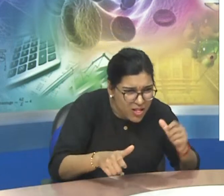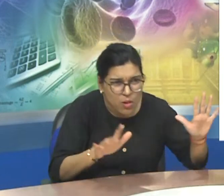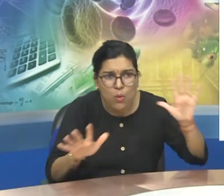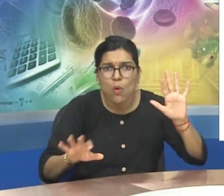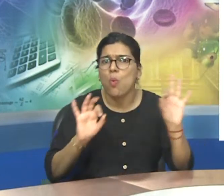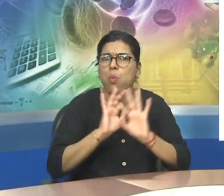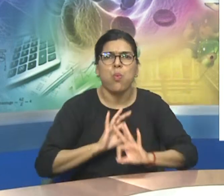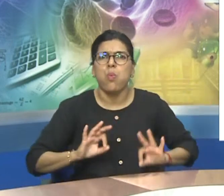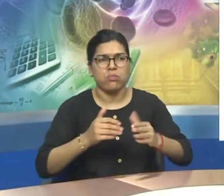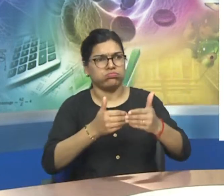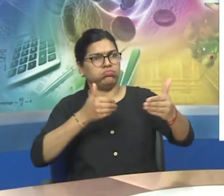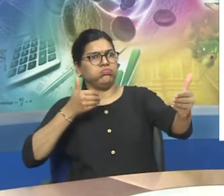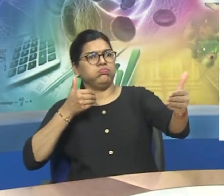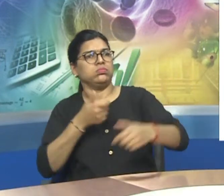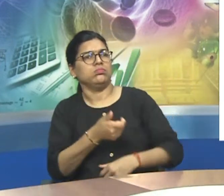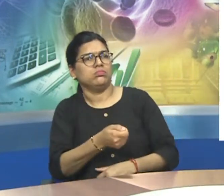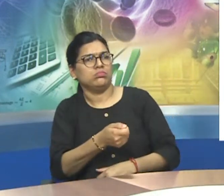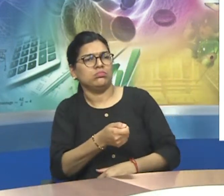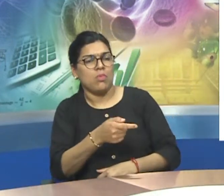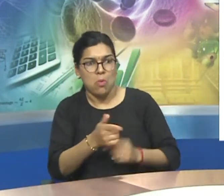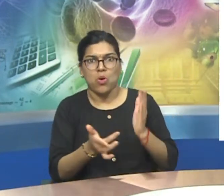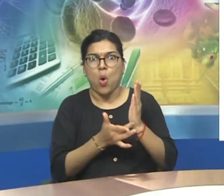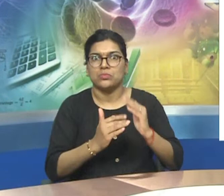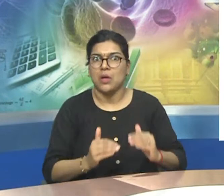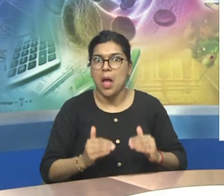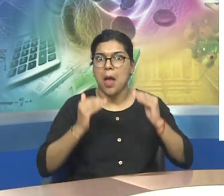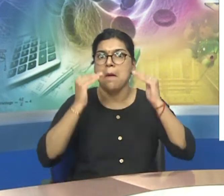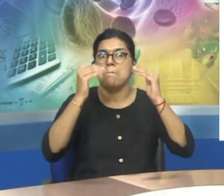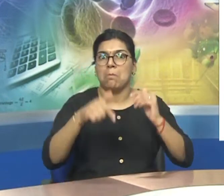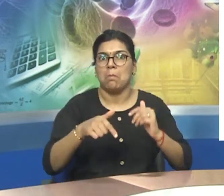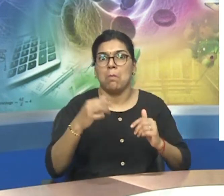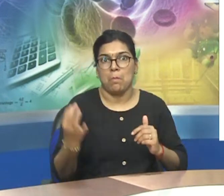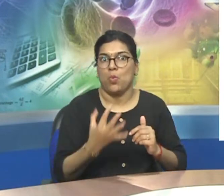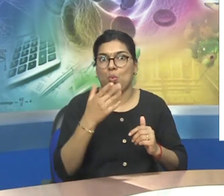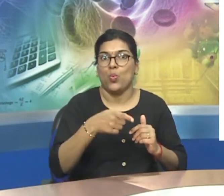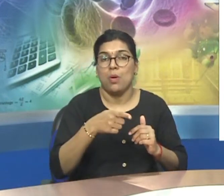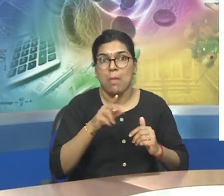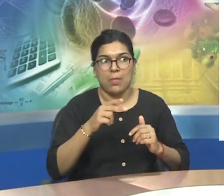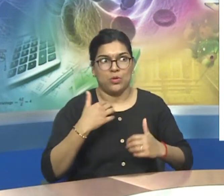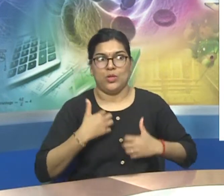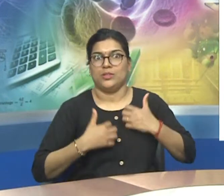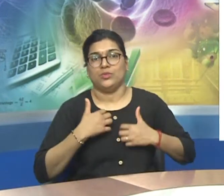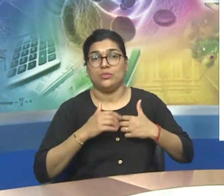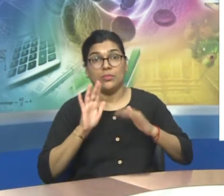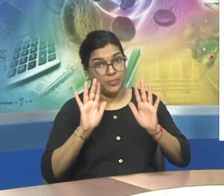not need to go to the television and change the channel. See, the technology is